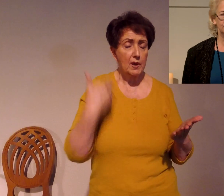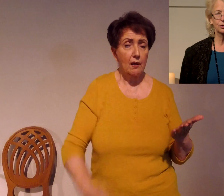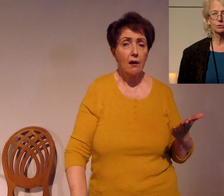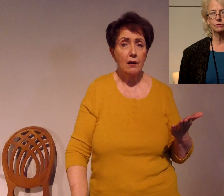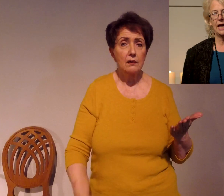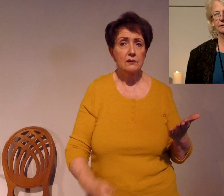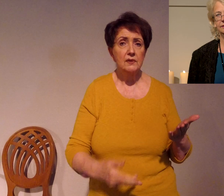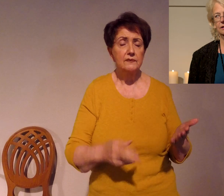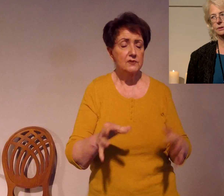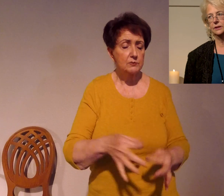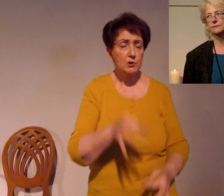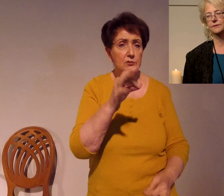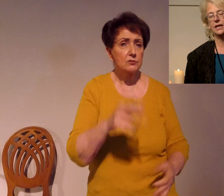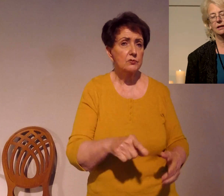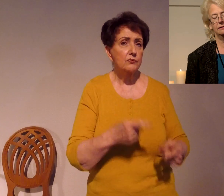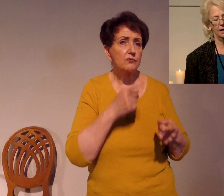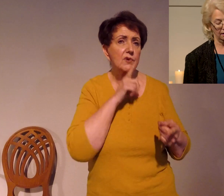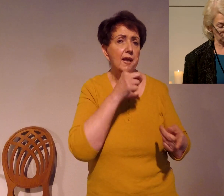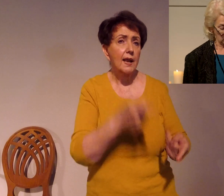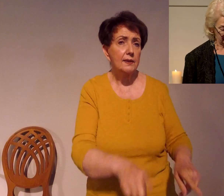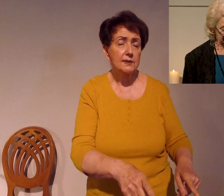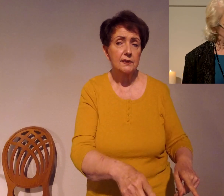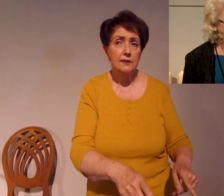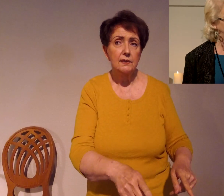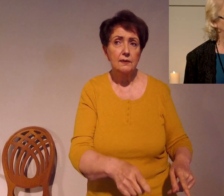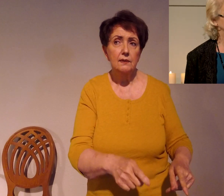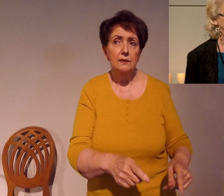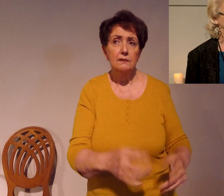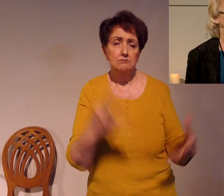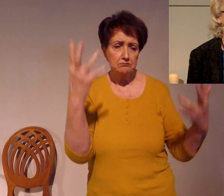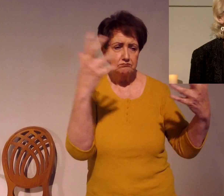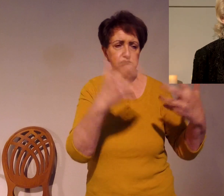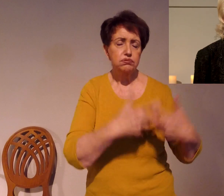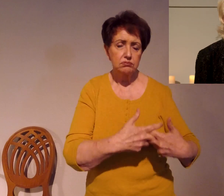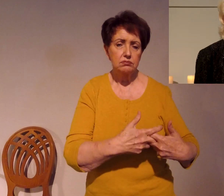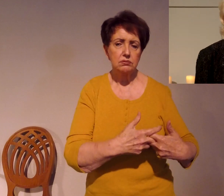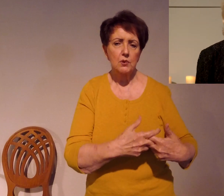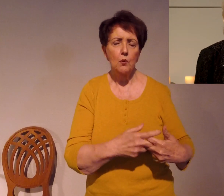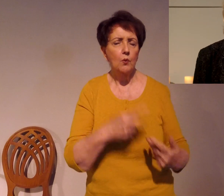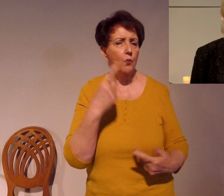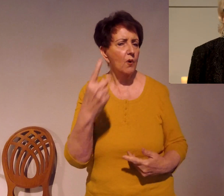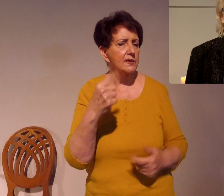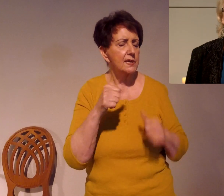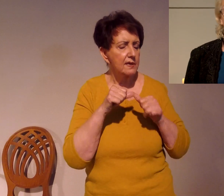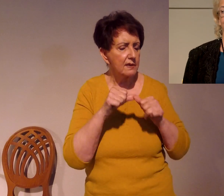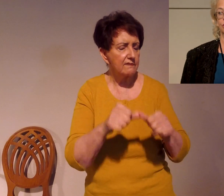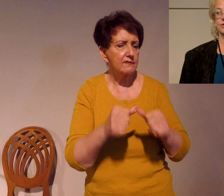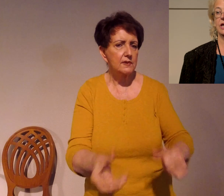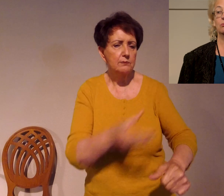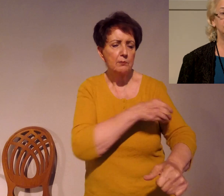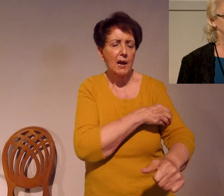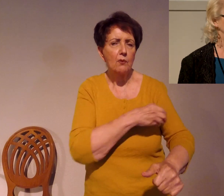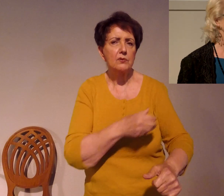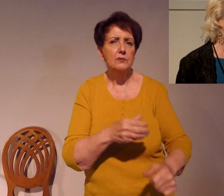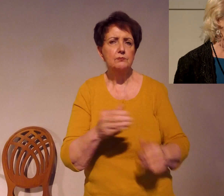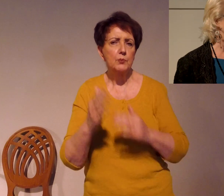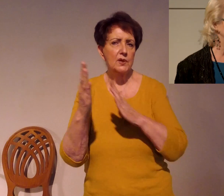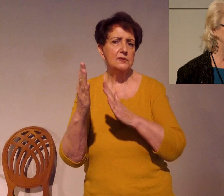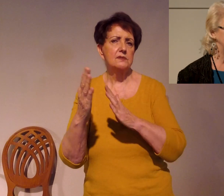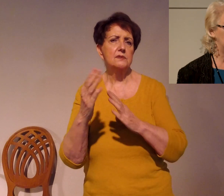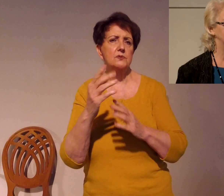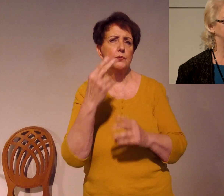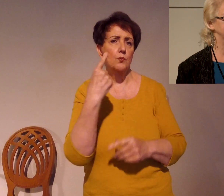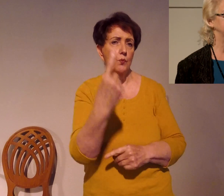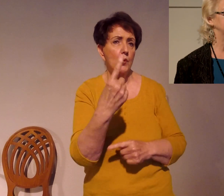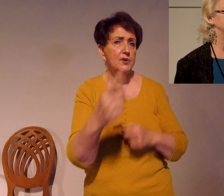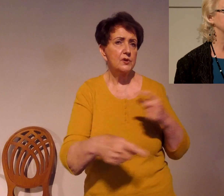of the spiritual reality that we live in, one infinite power and presence, one universe that we talked about last